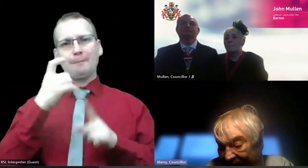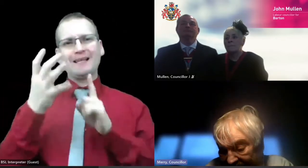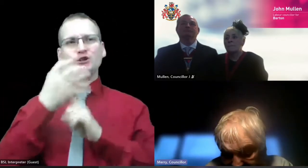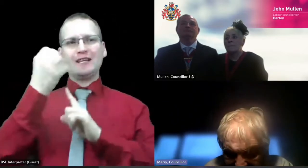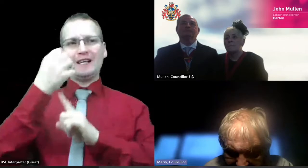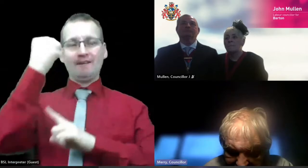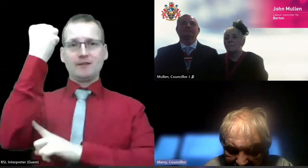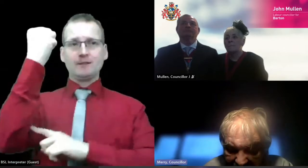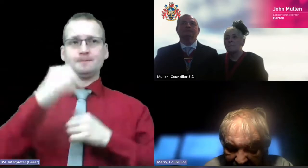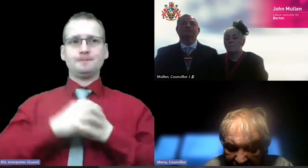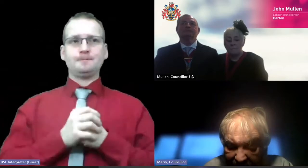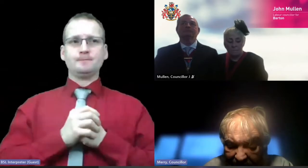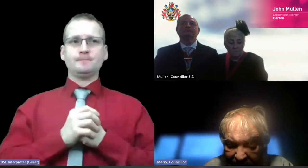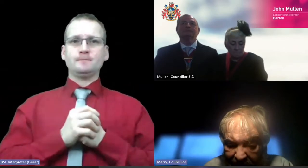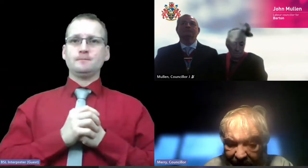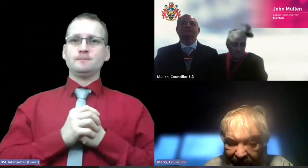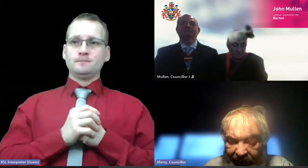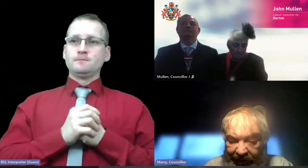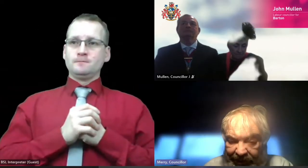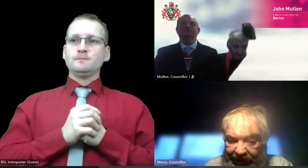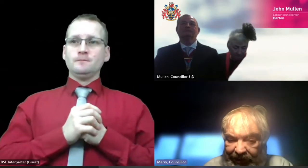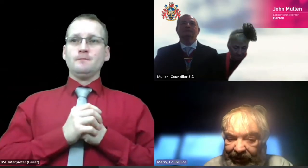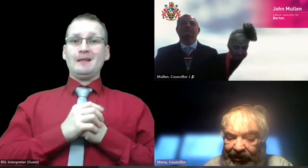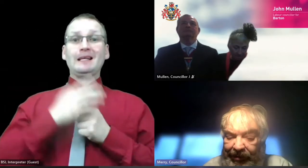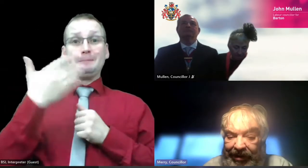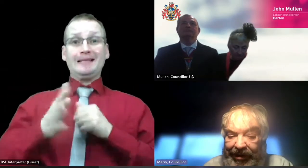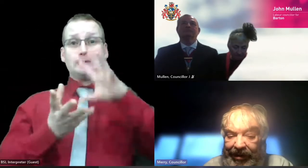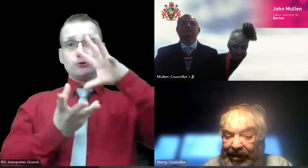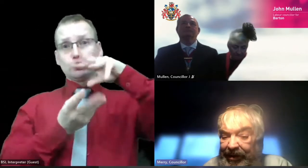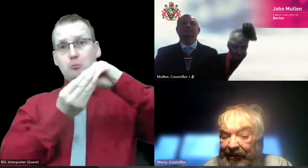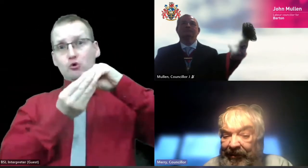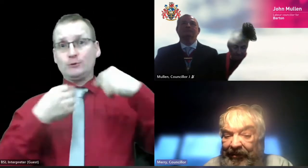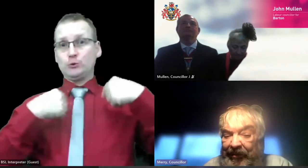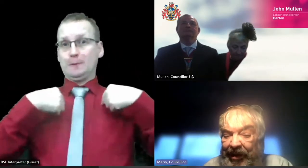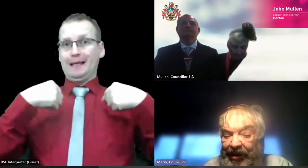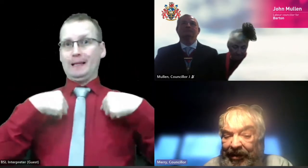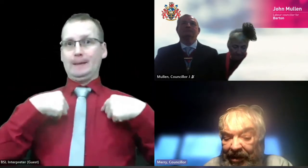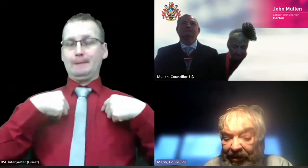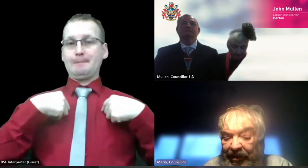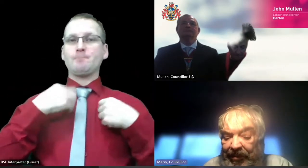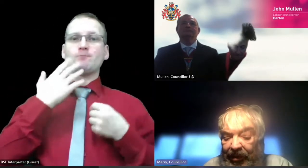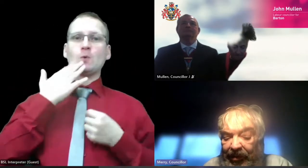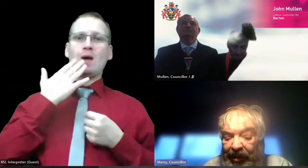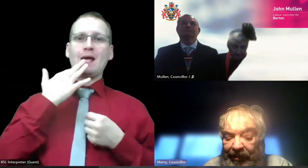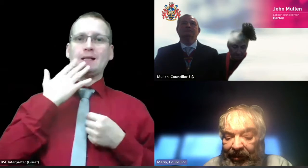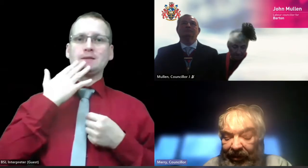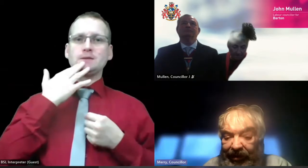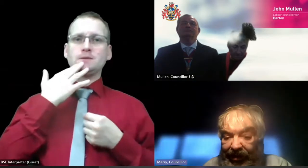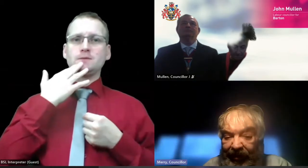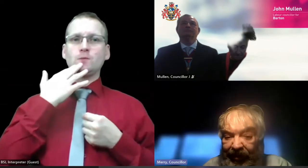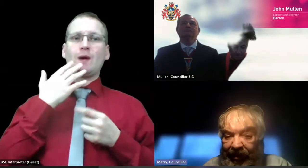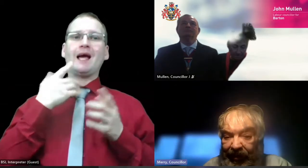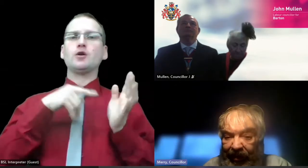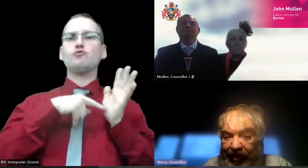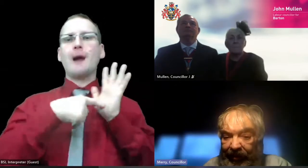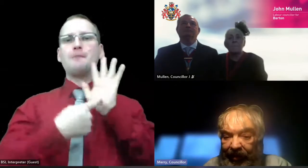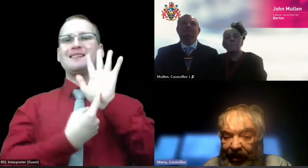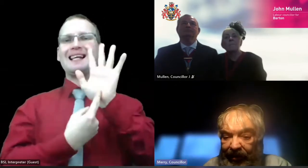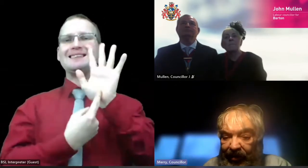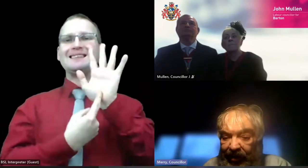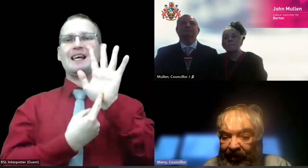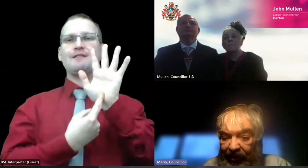I think it was summed up to me when we brought representatives from the